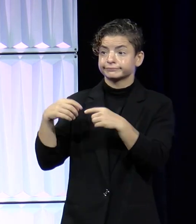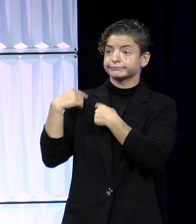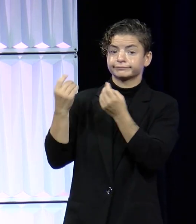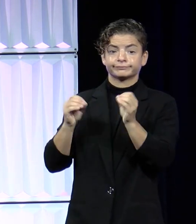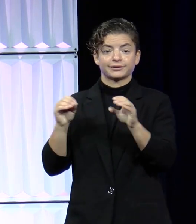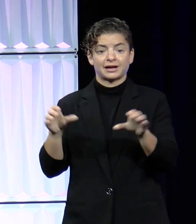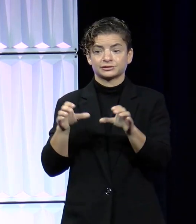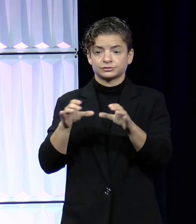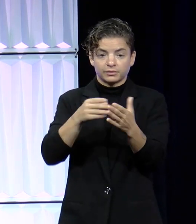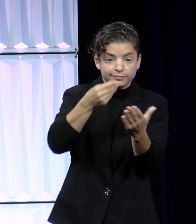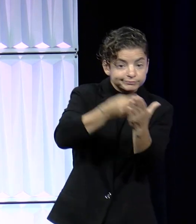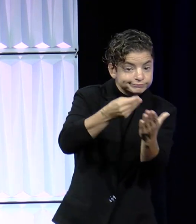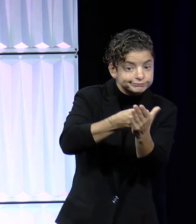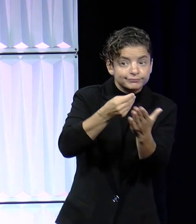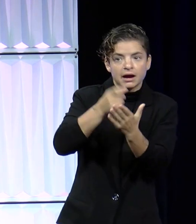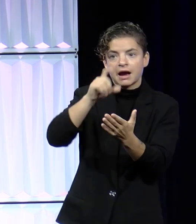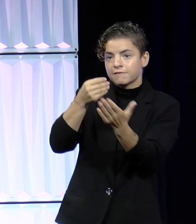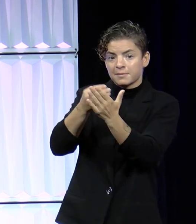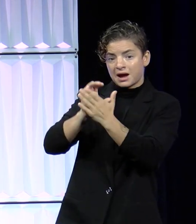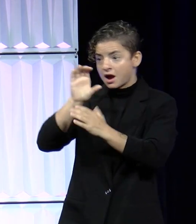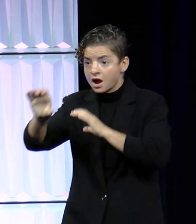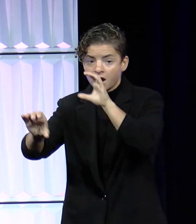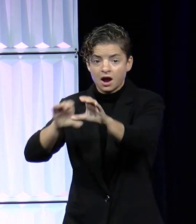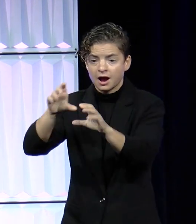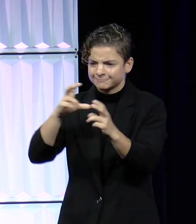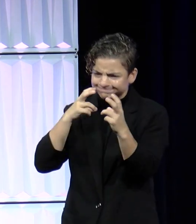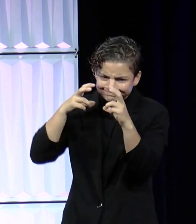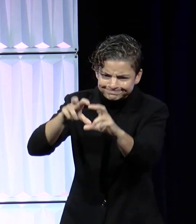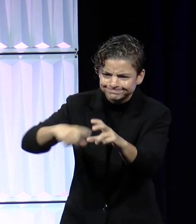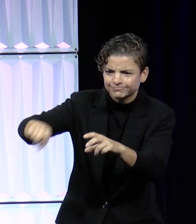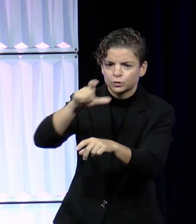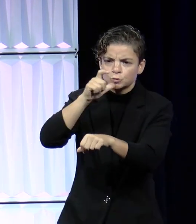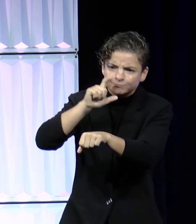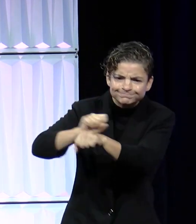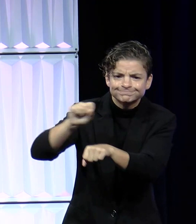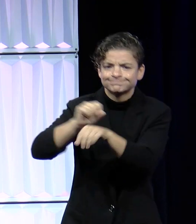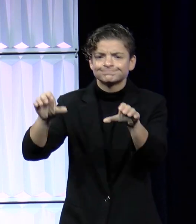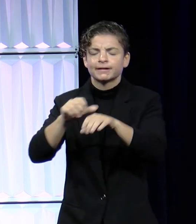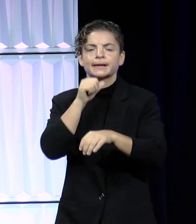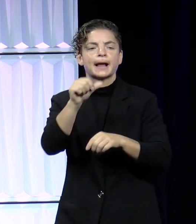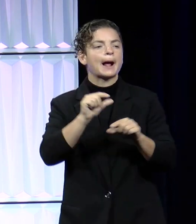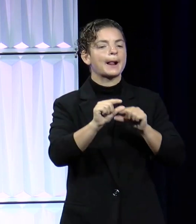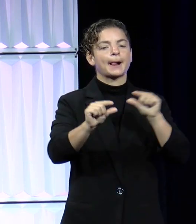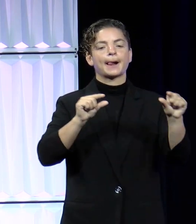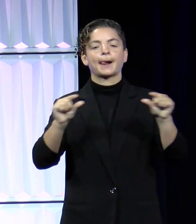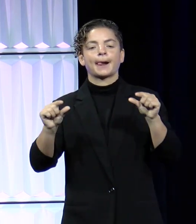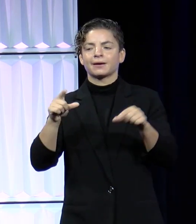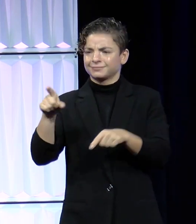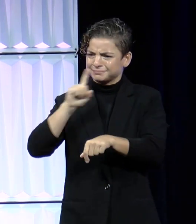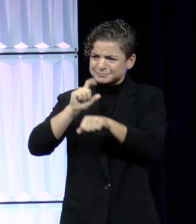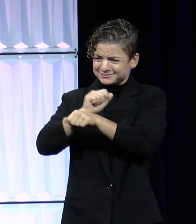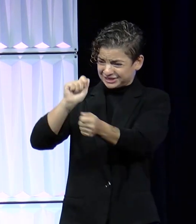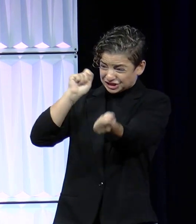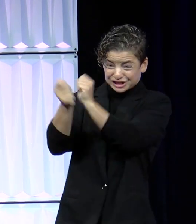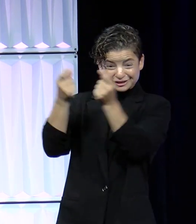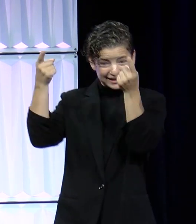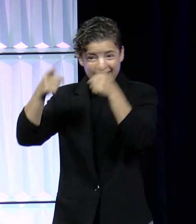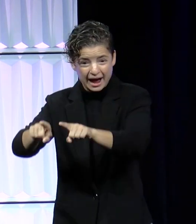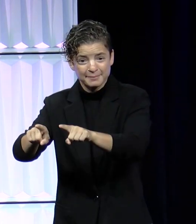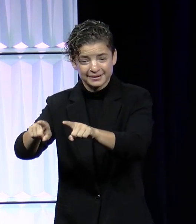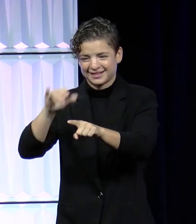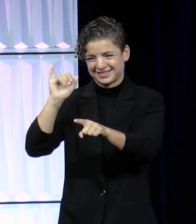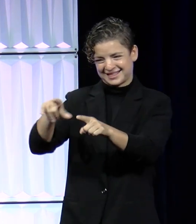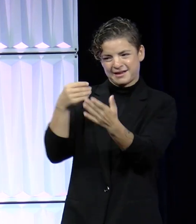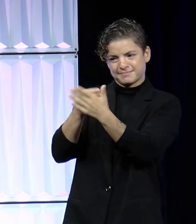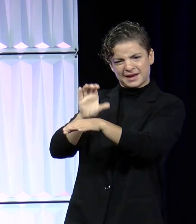in real action, and not just any action, transformative action. Now, obstacles to justice